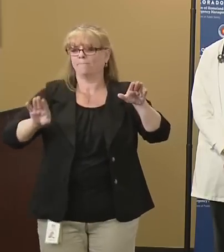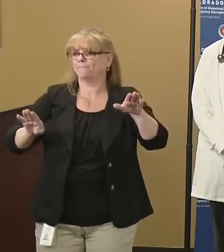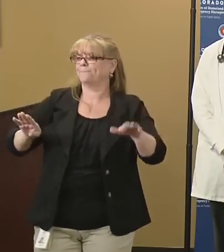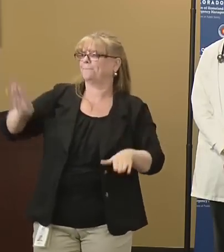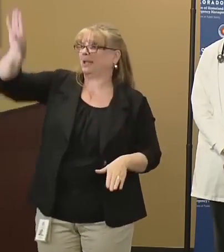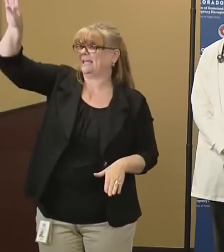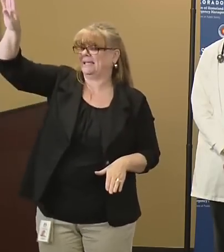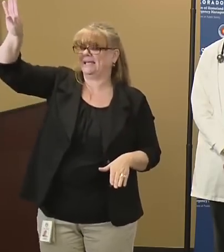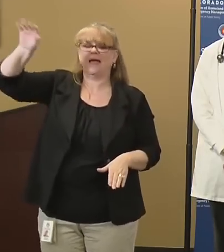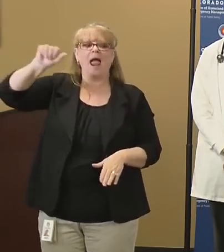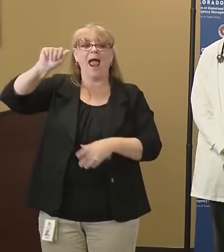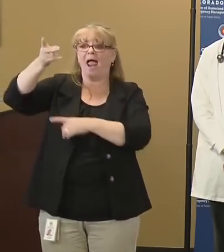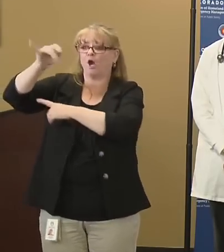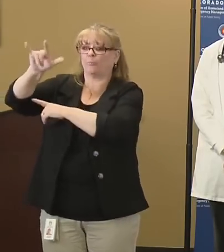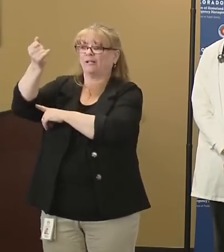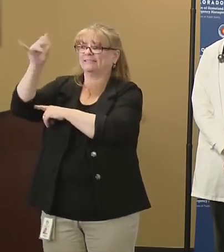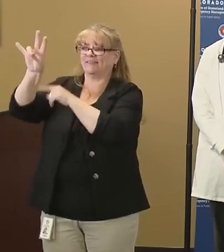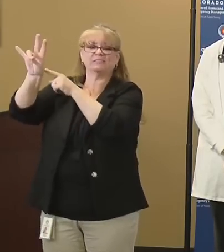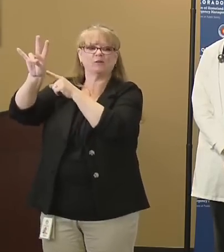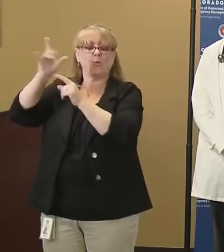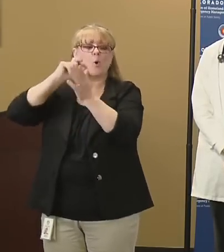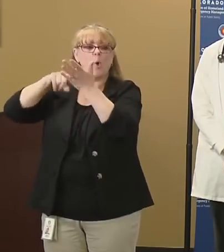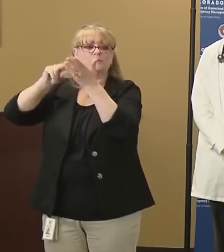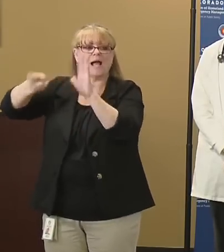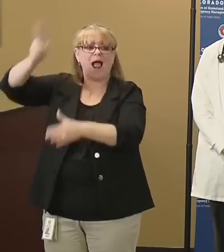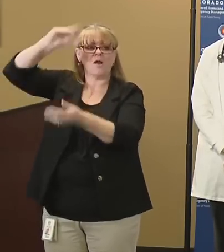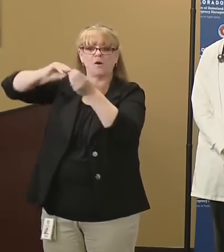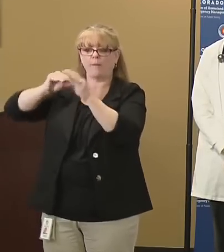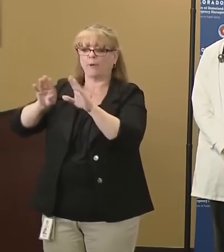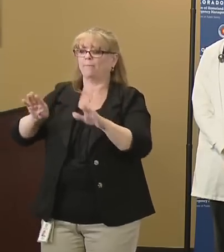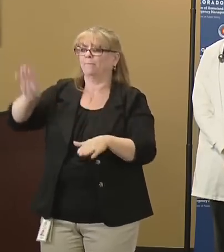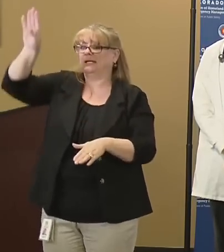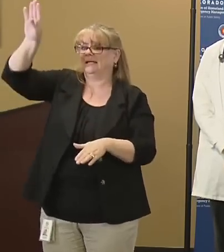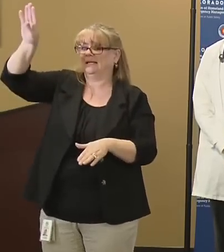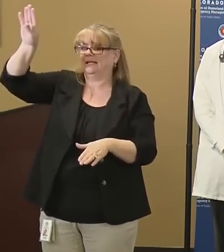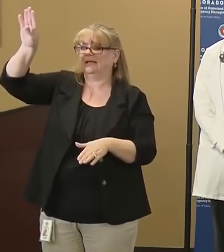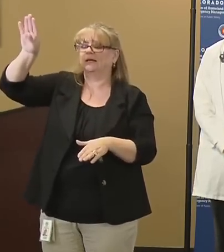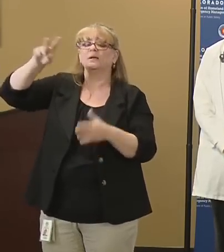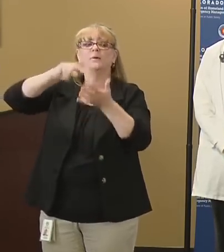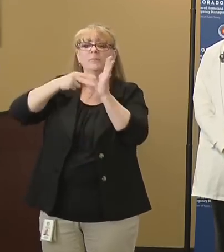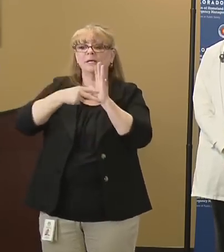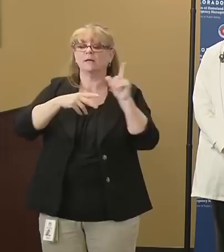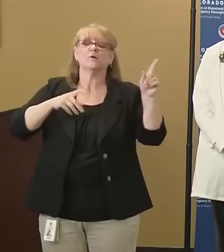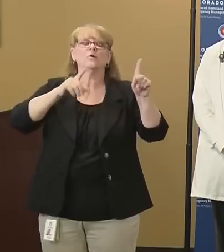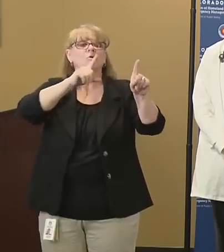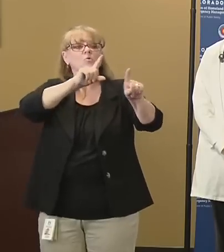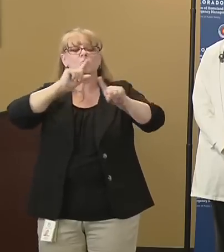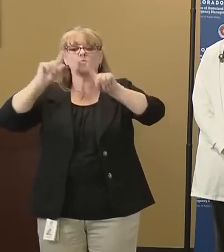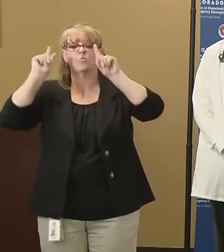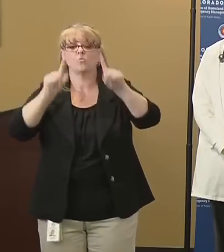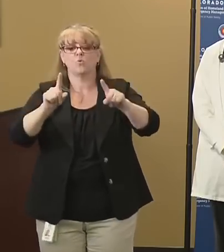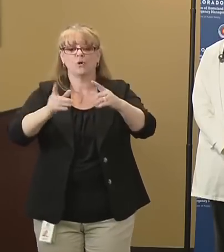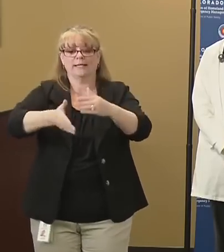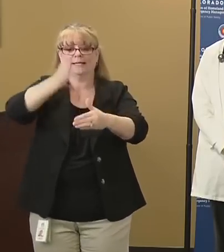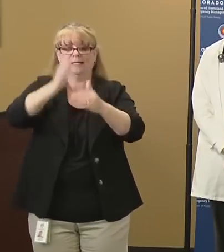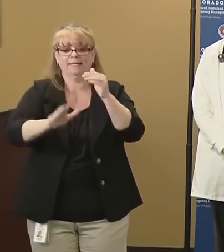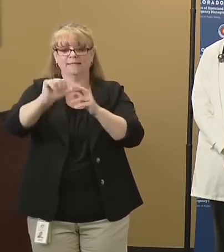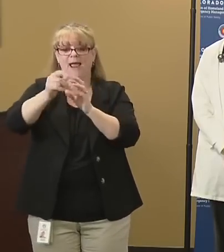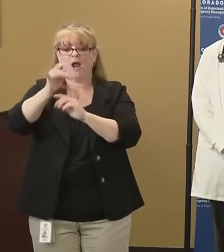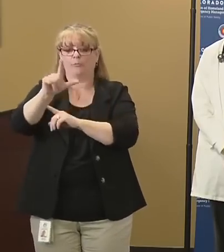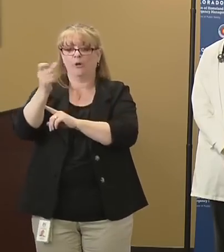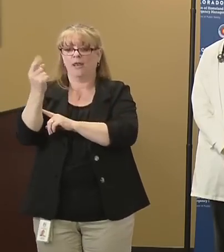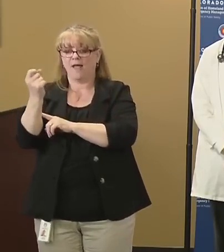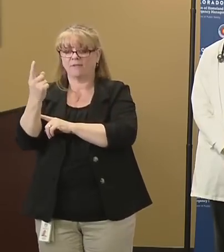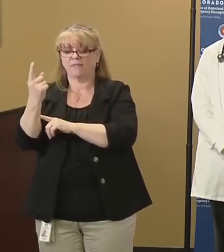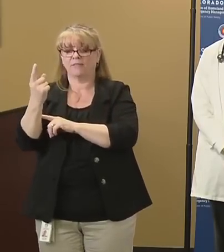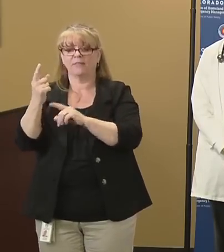the peak, but your order does end on April 11th. President Trump has extended social distancing till April 30th. Are you considering